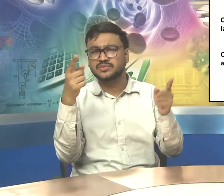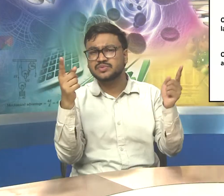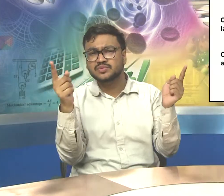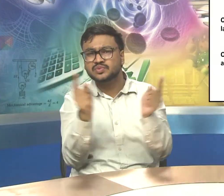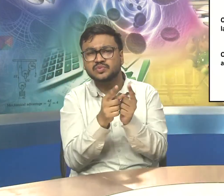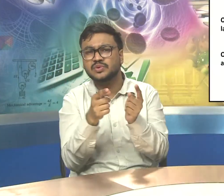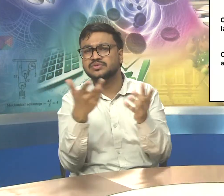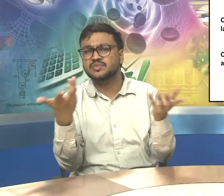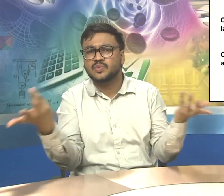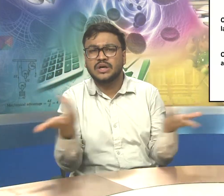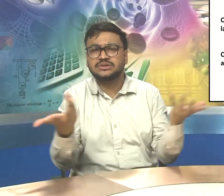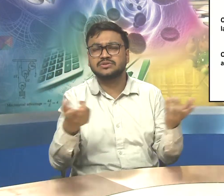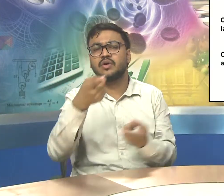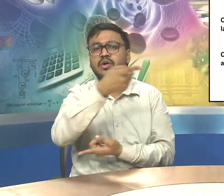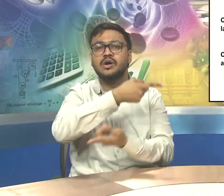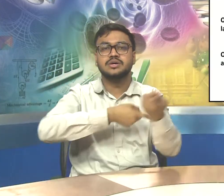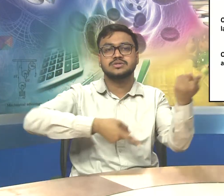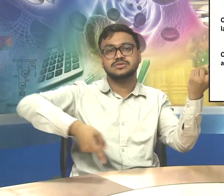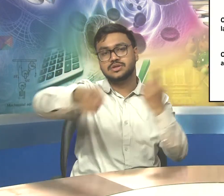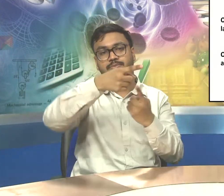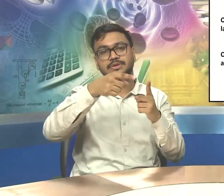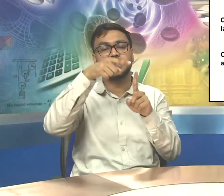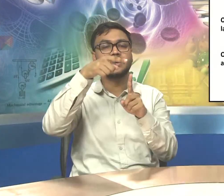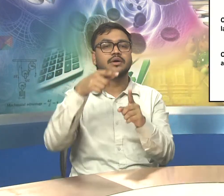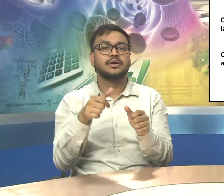smallest element of human language?